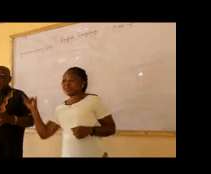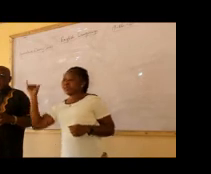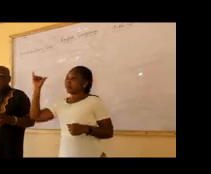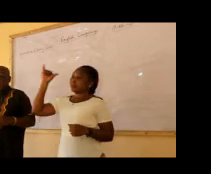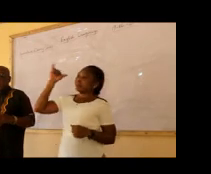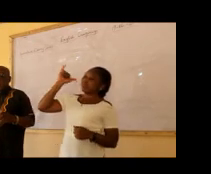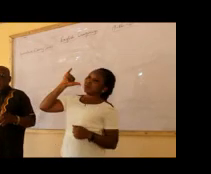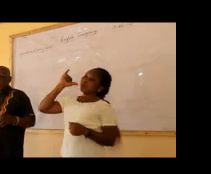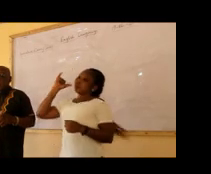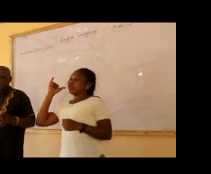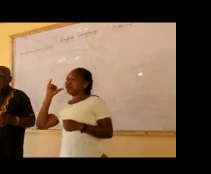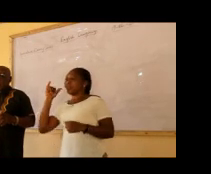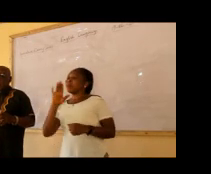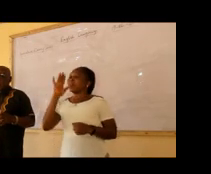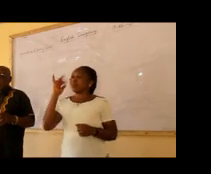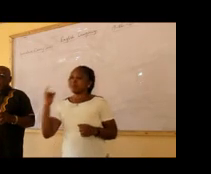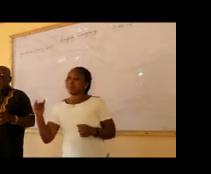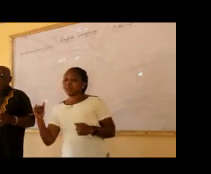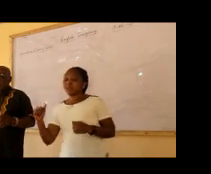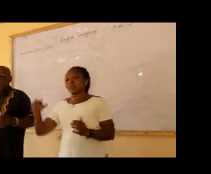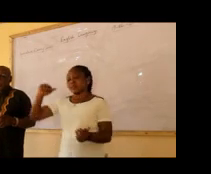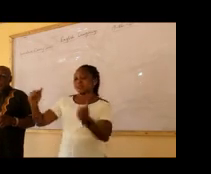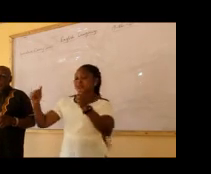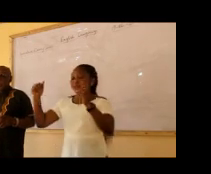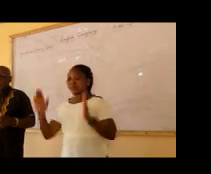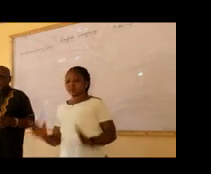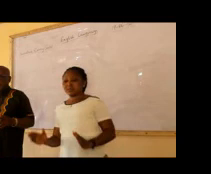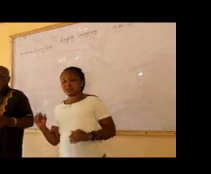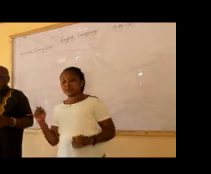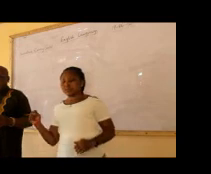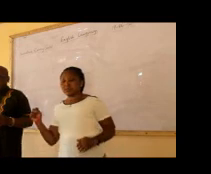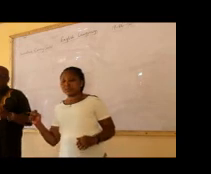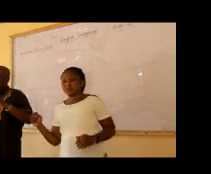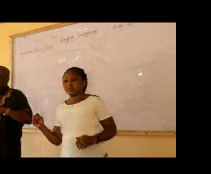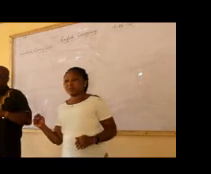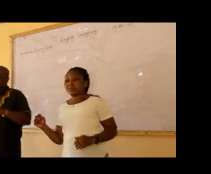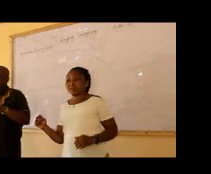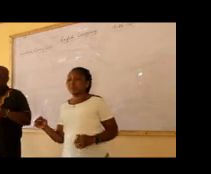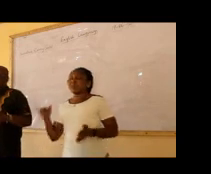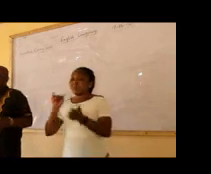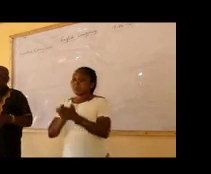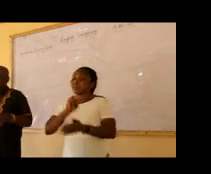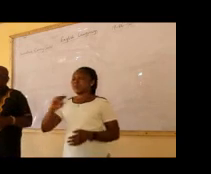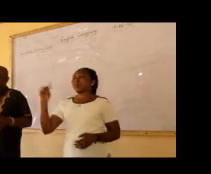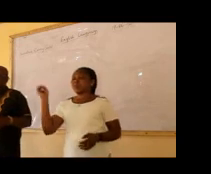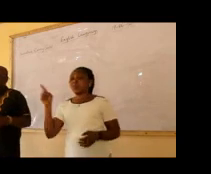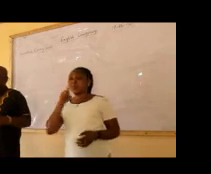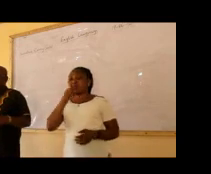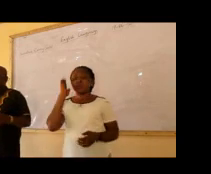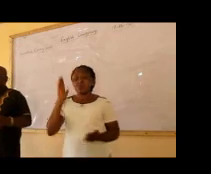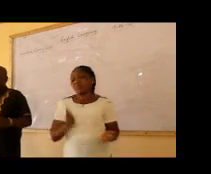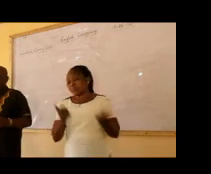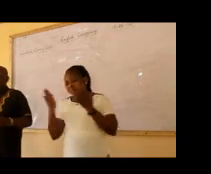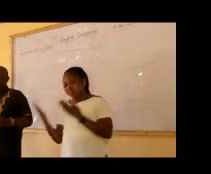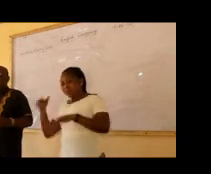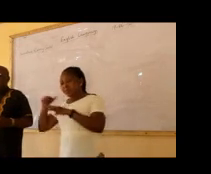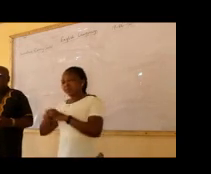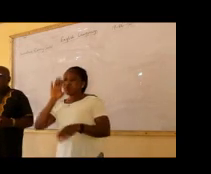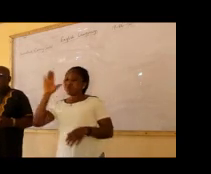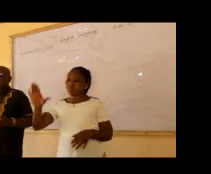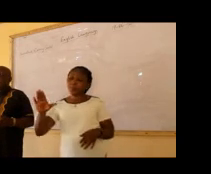drunkenness on the part of the driver, that is where you will bring in your